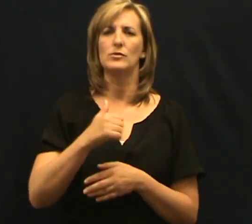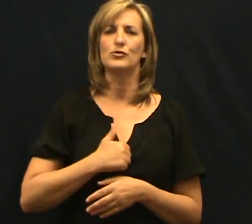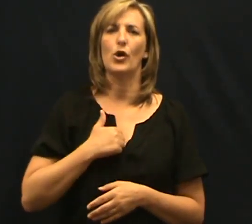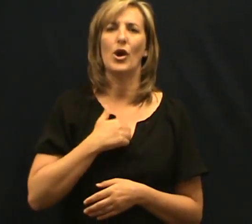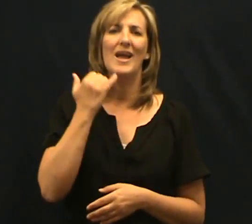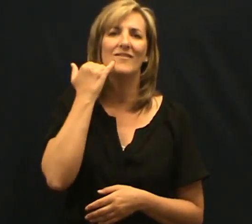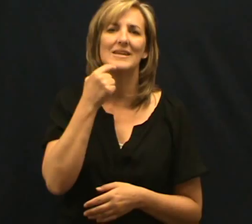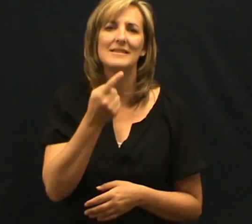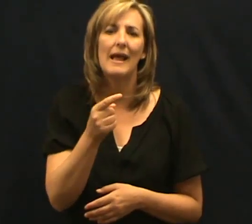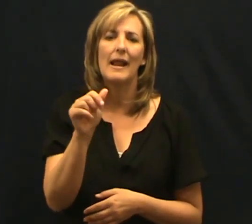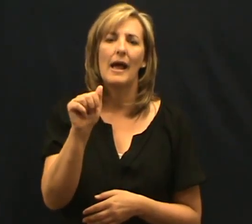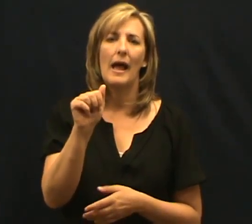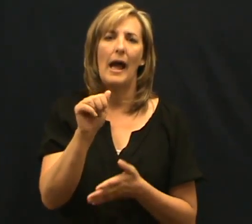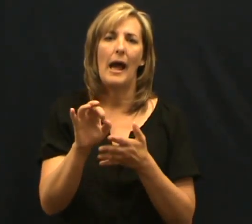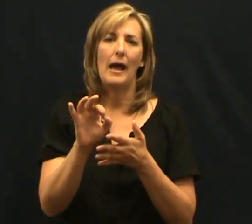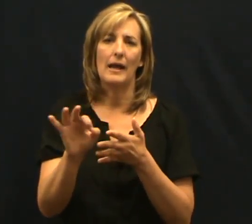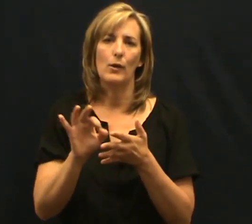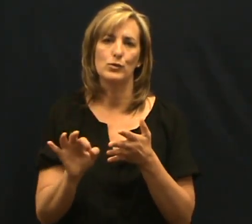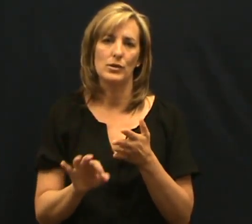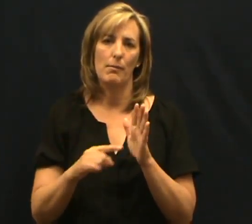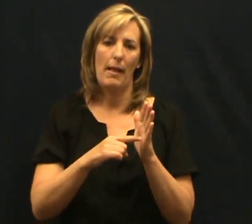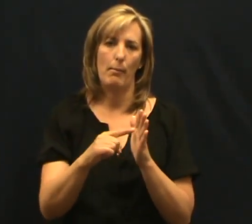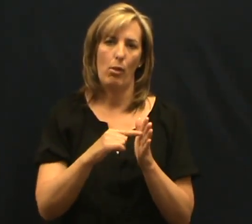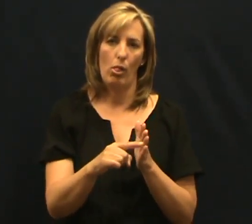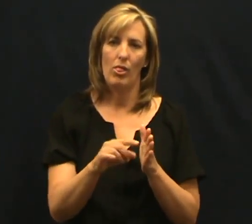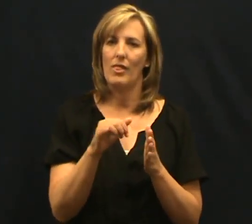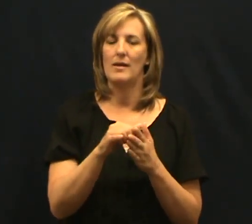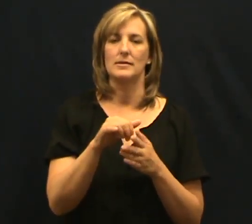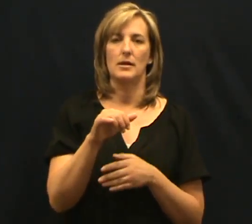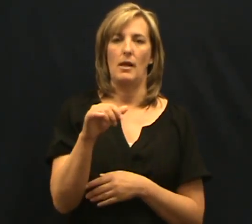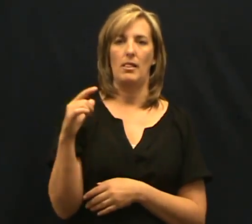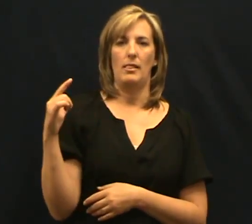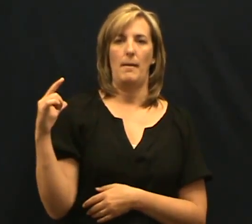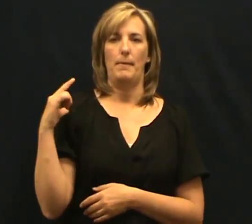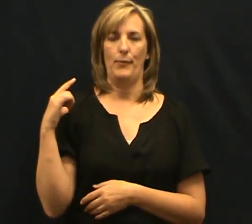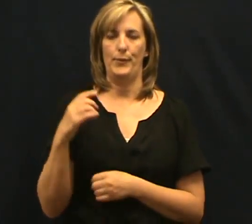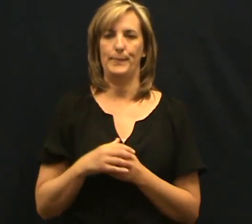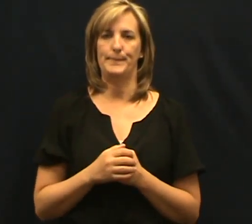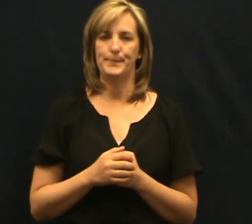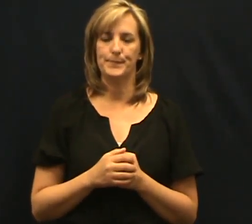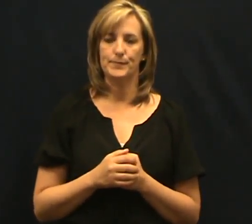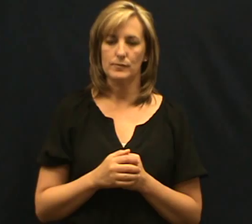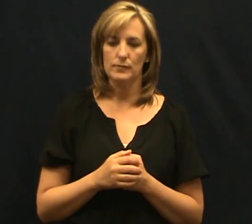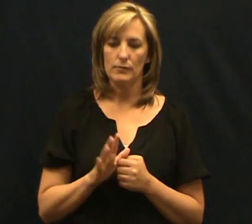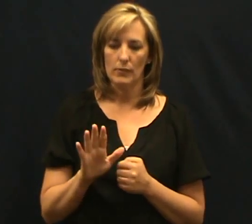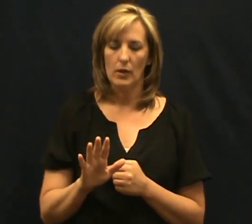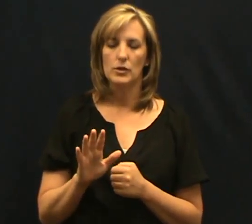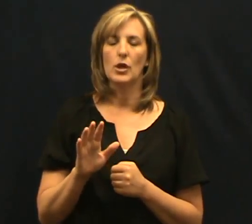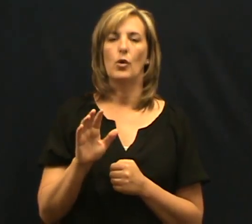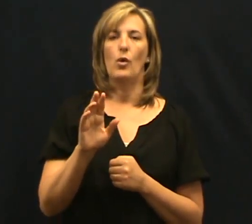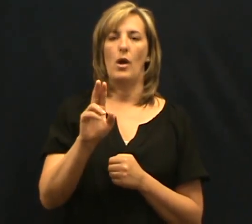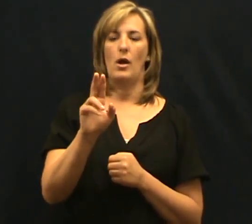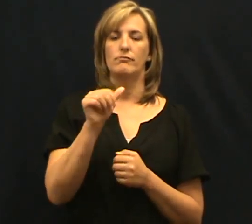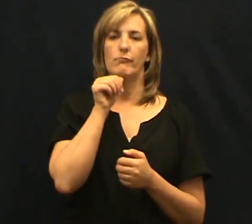mean it's a liability. Unearned revenue is a liability. That's money we have collected before we